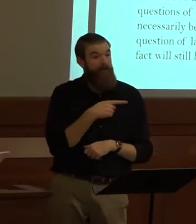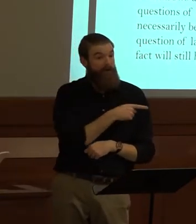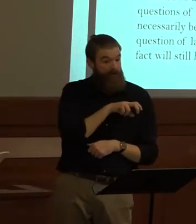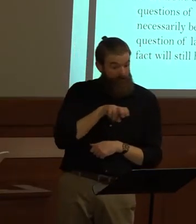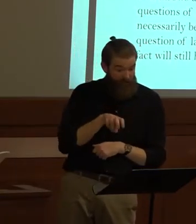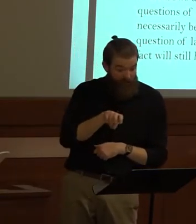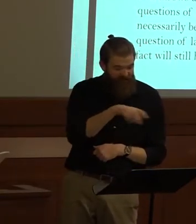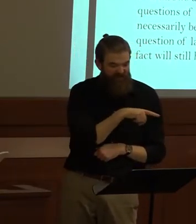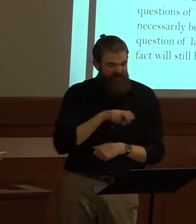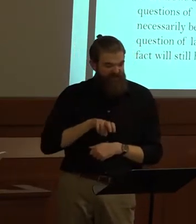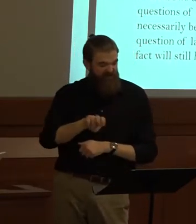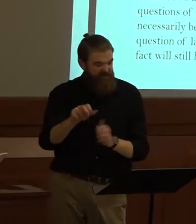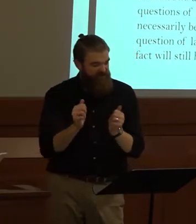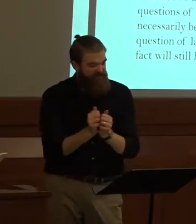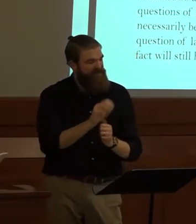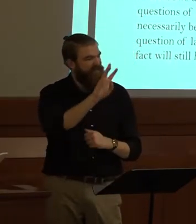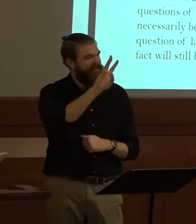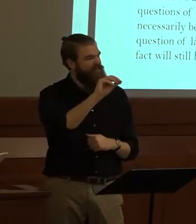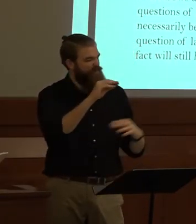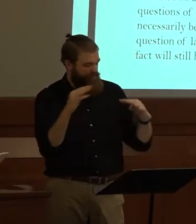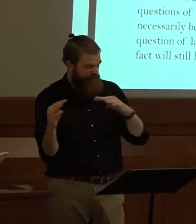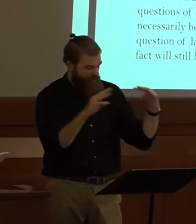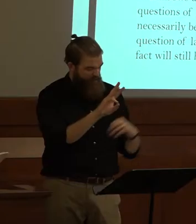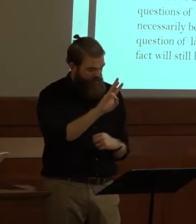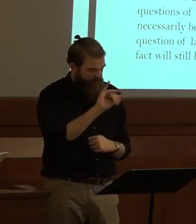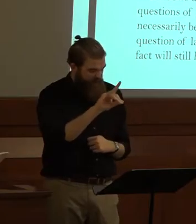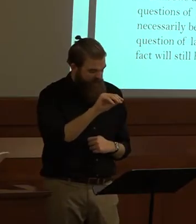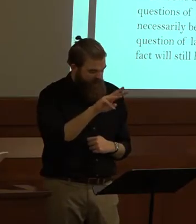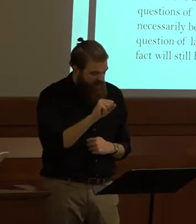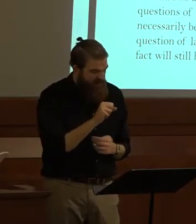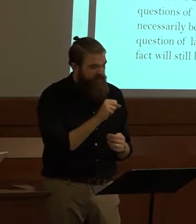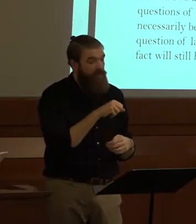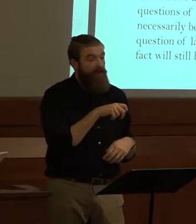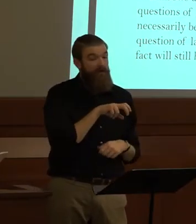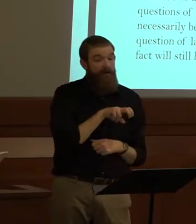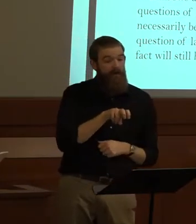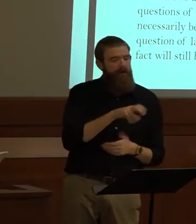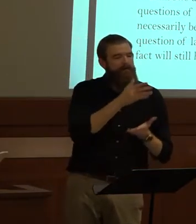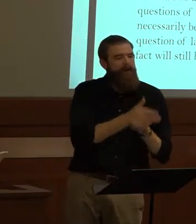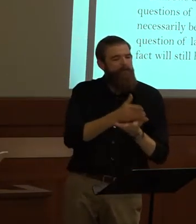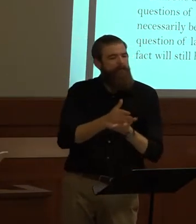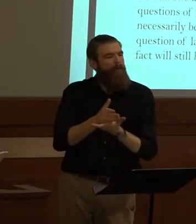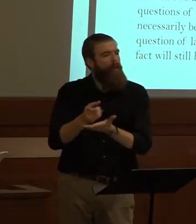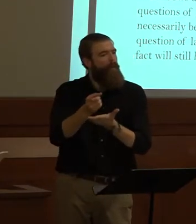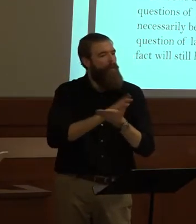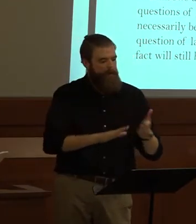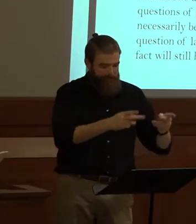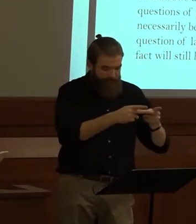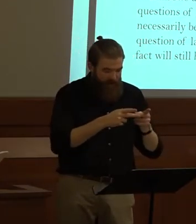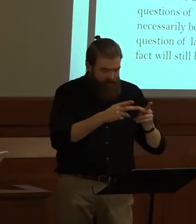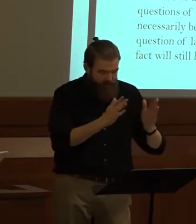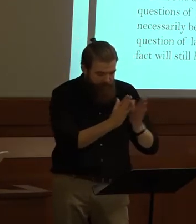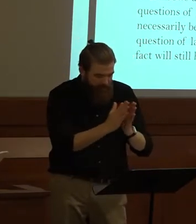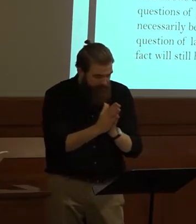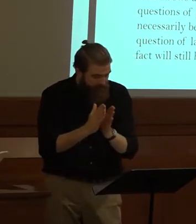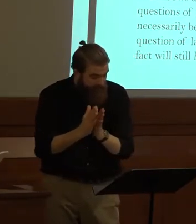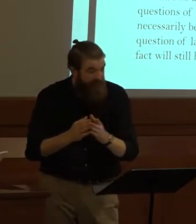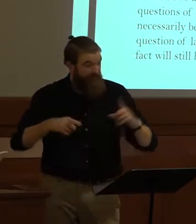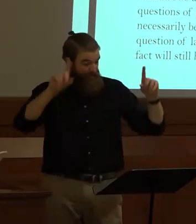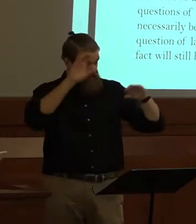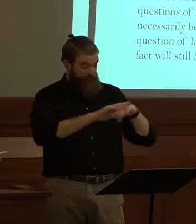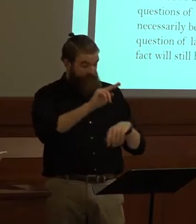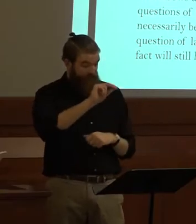announcement. In spite of an infirmity which placed an insurmountable canonical impediment to his desire to